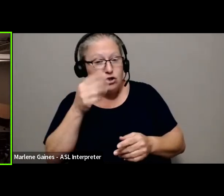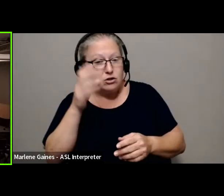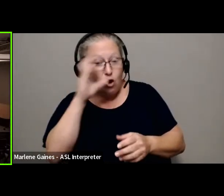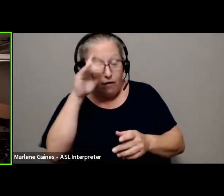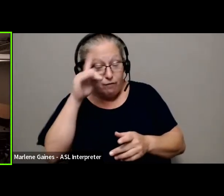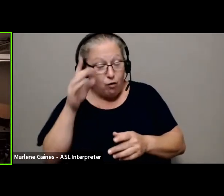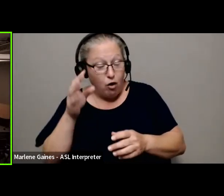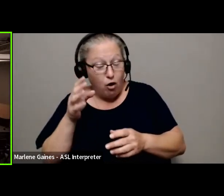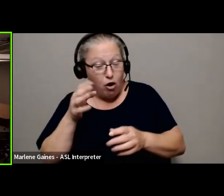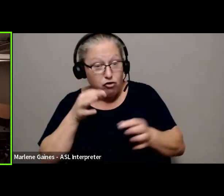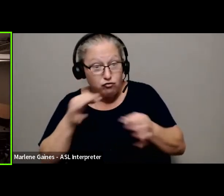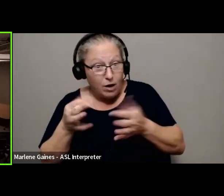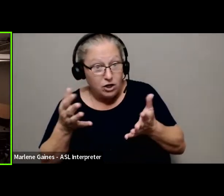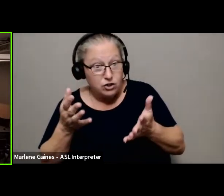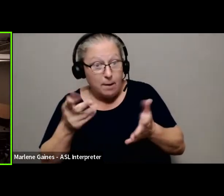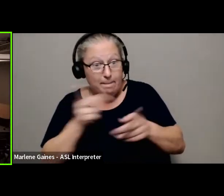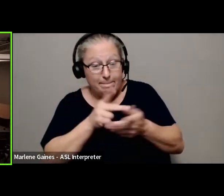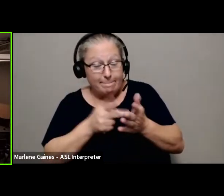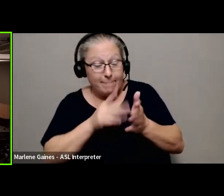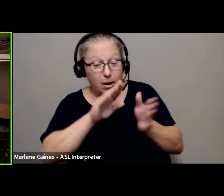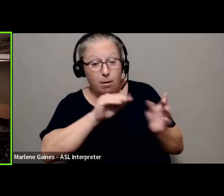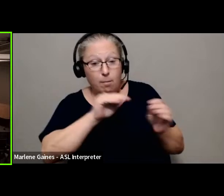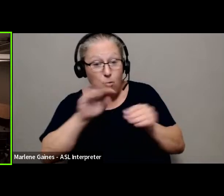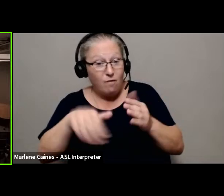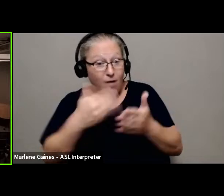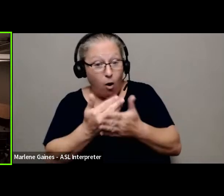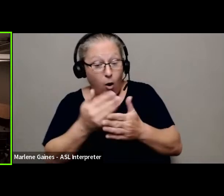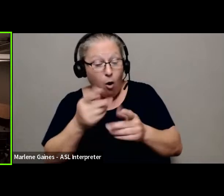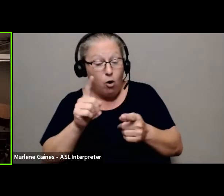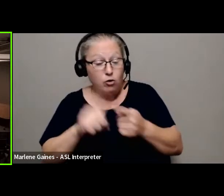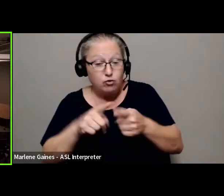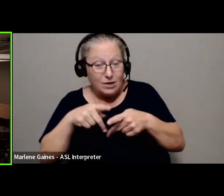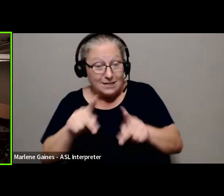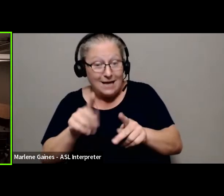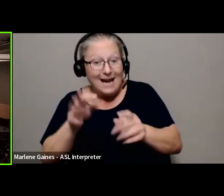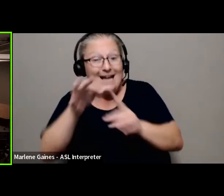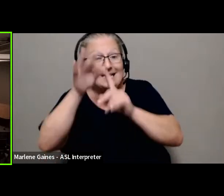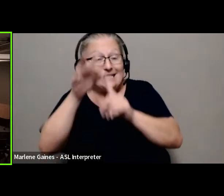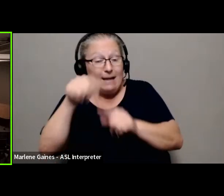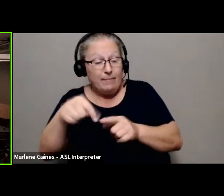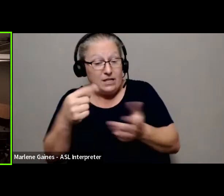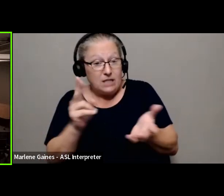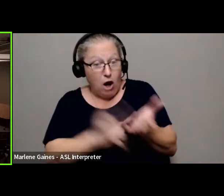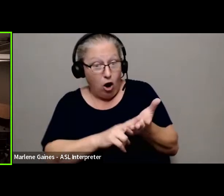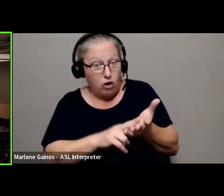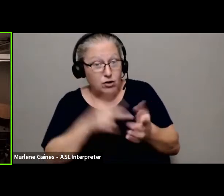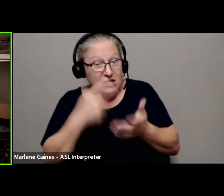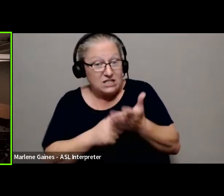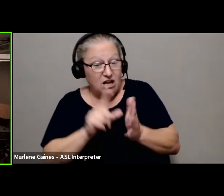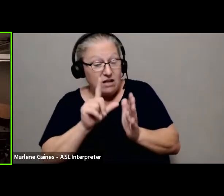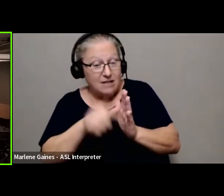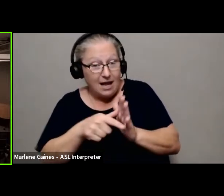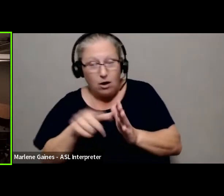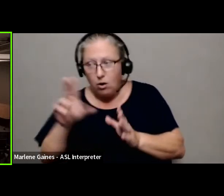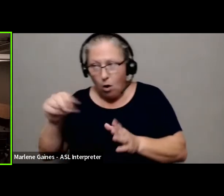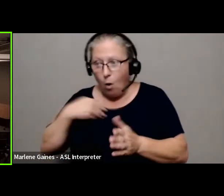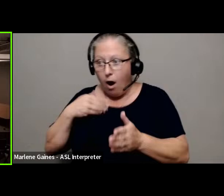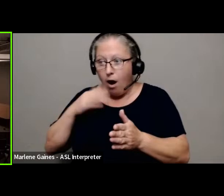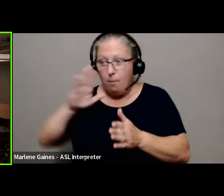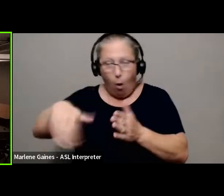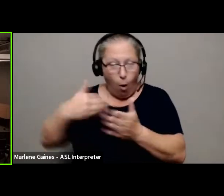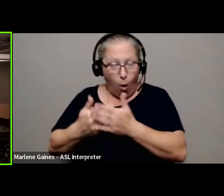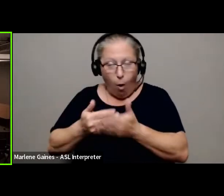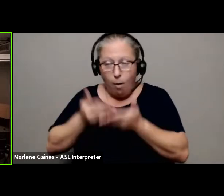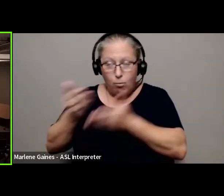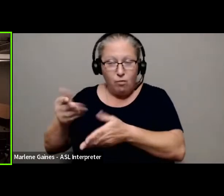you suggesting that we move everything to consent except for this one contract that we want to discuss further? No, I'm willing to move them all to consent.